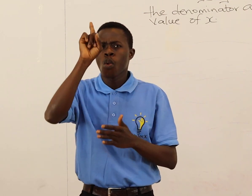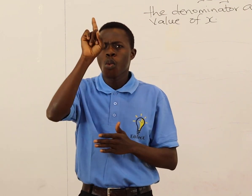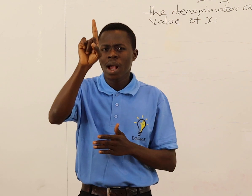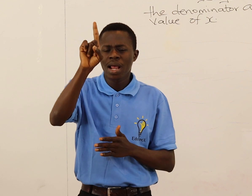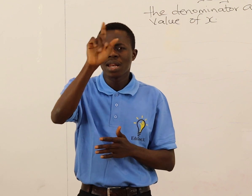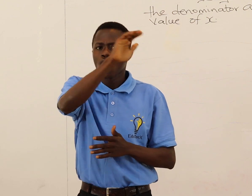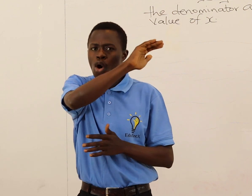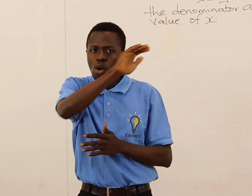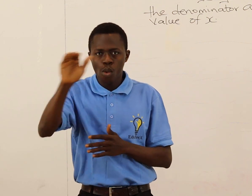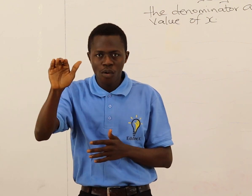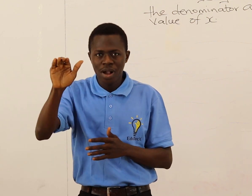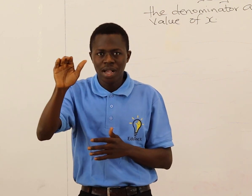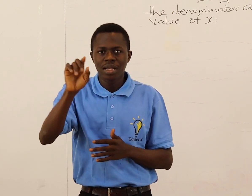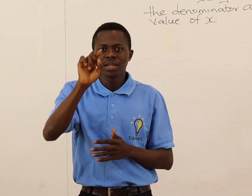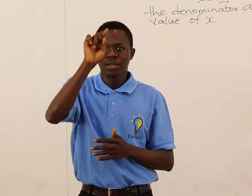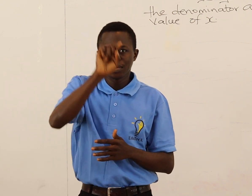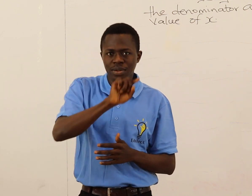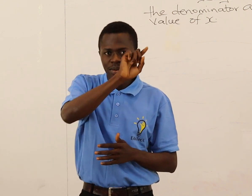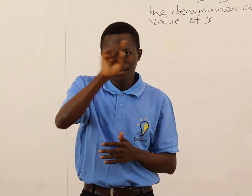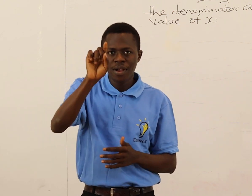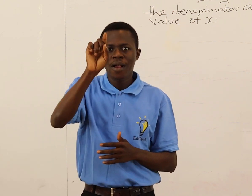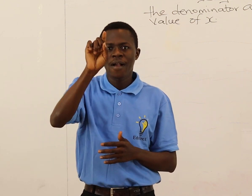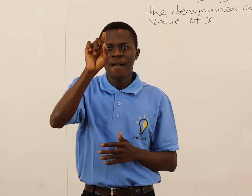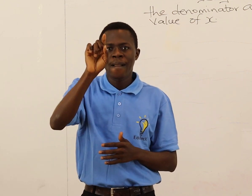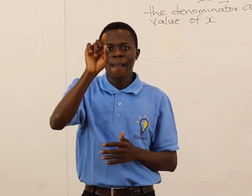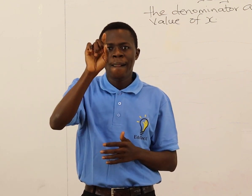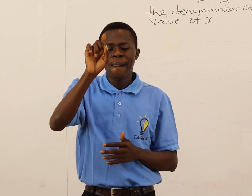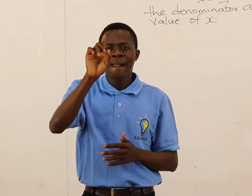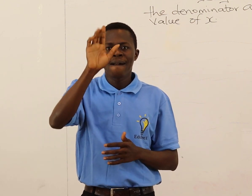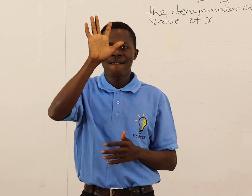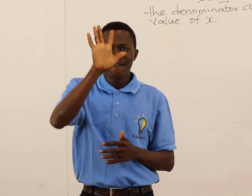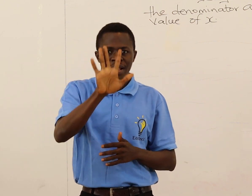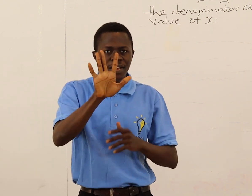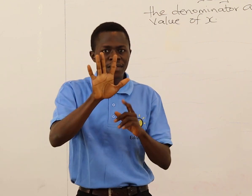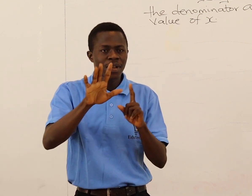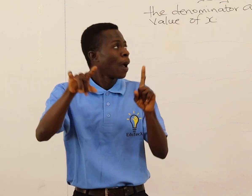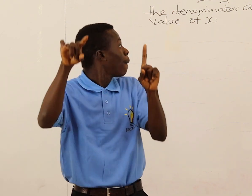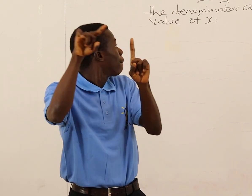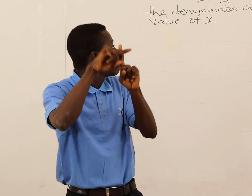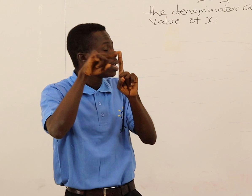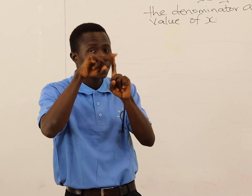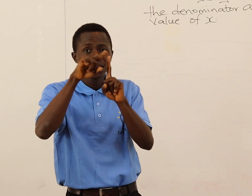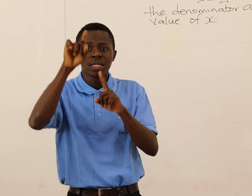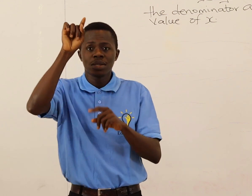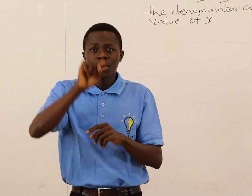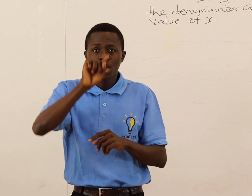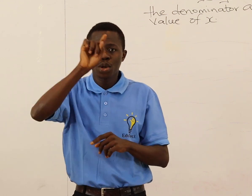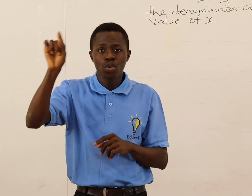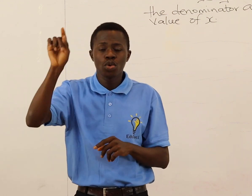The question is giving us 1 divided by square root of x plus square root of 5 plus square root of 2.